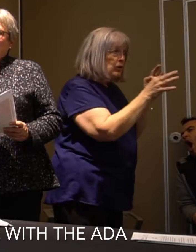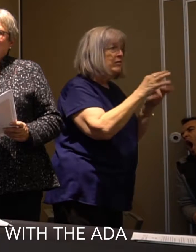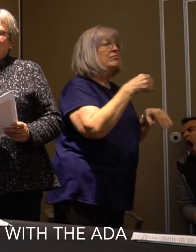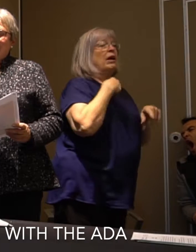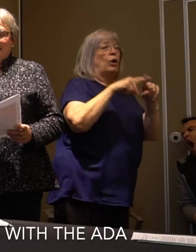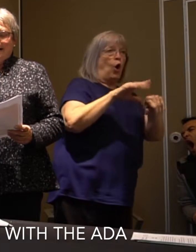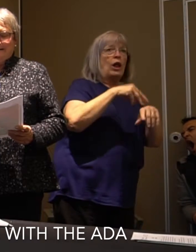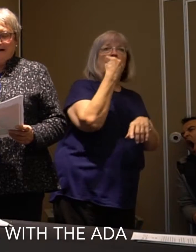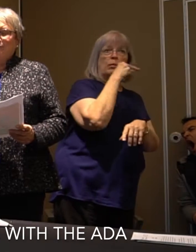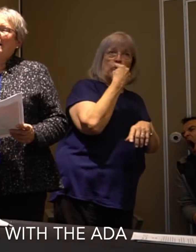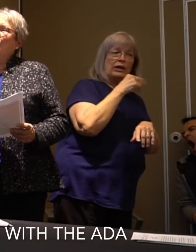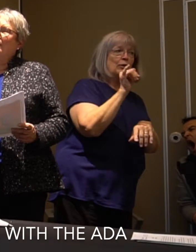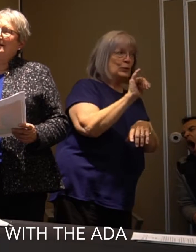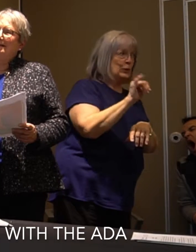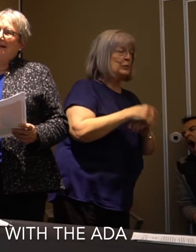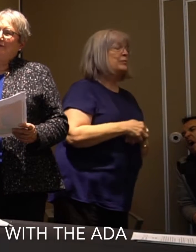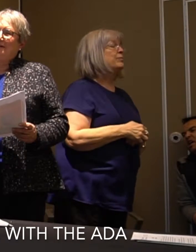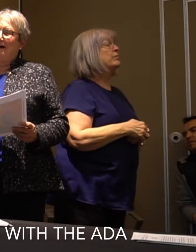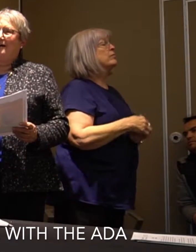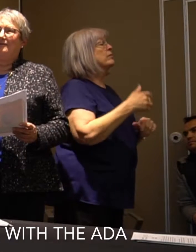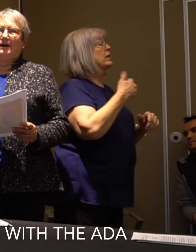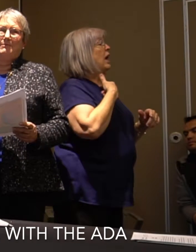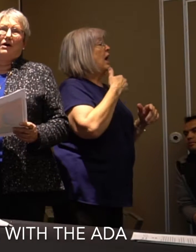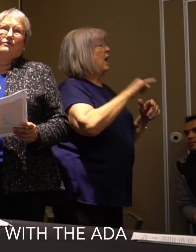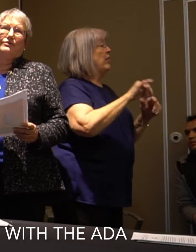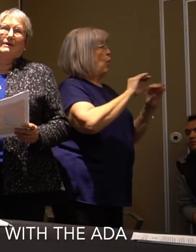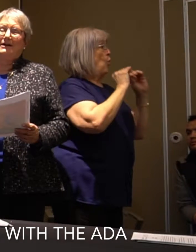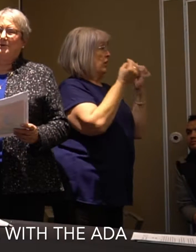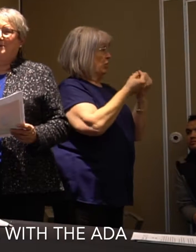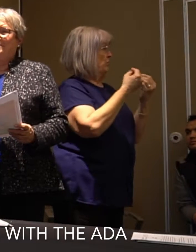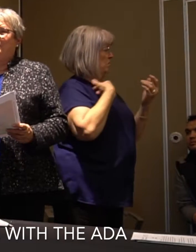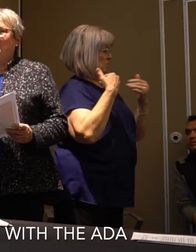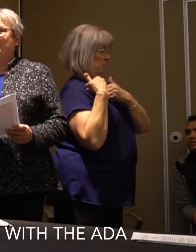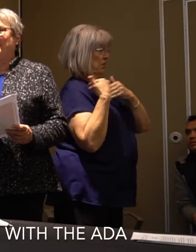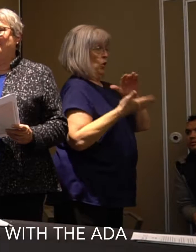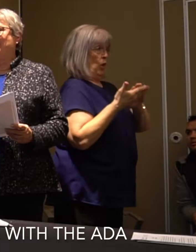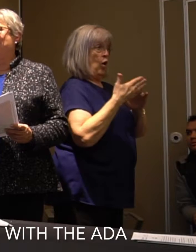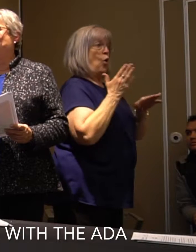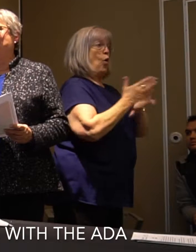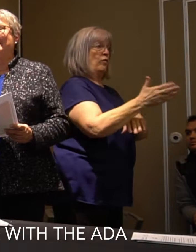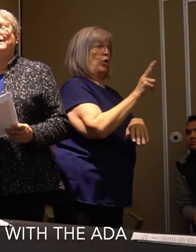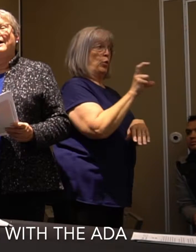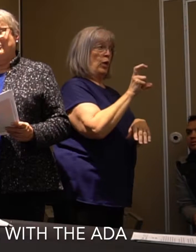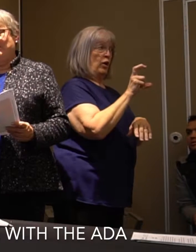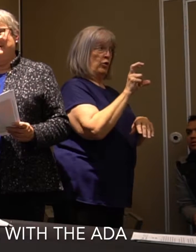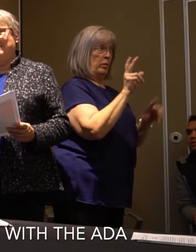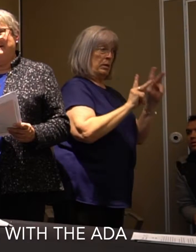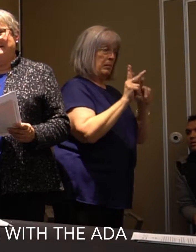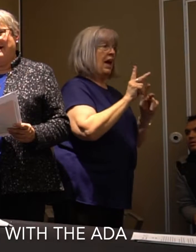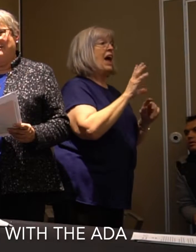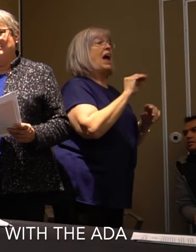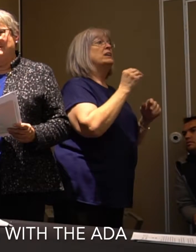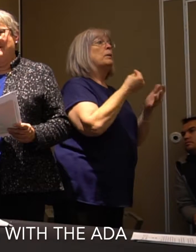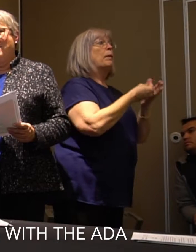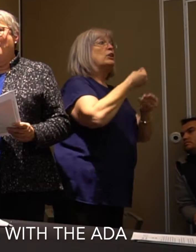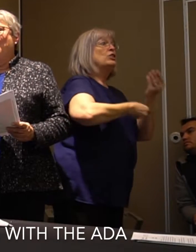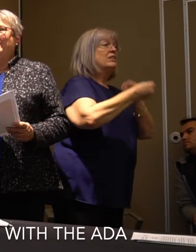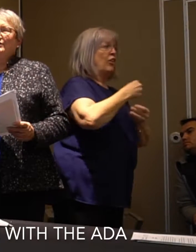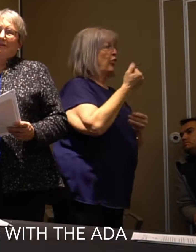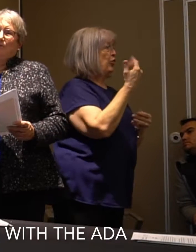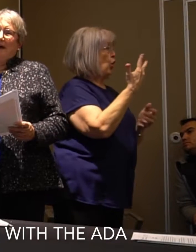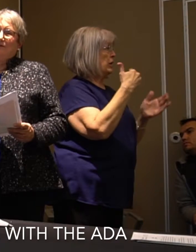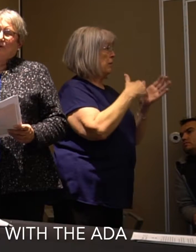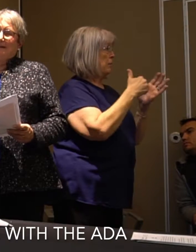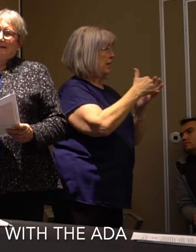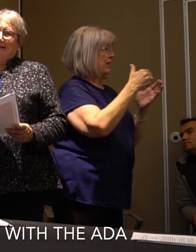as well. I run an organization of over 300 people with a budget of $13 million. We